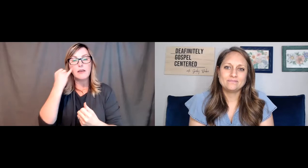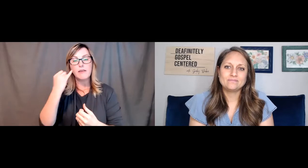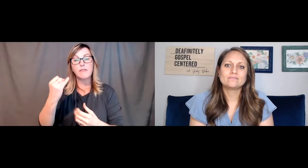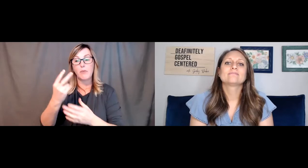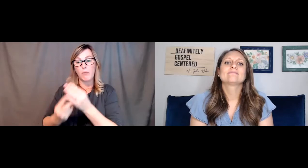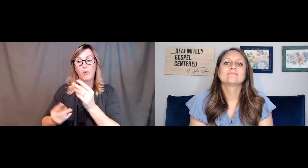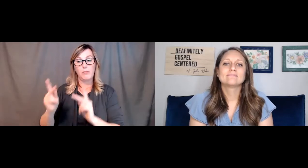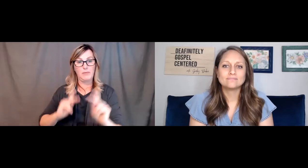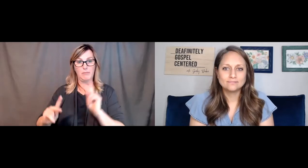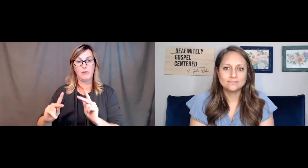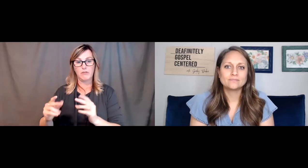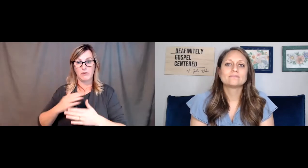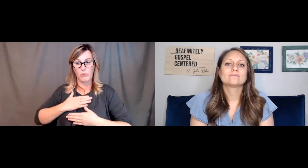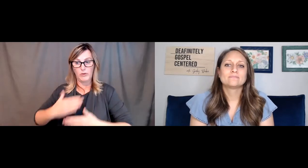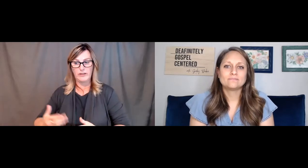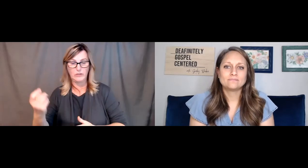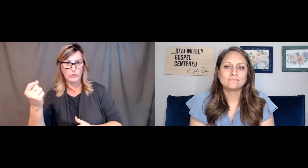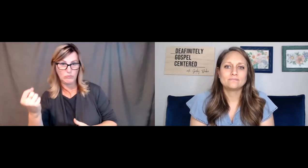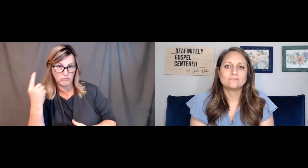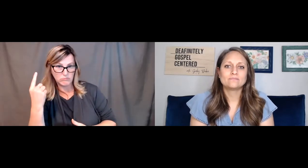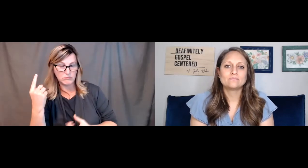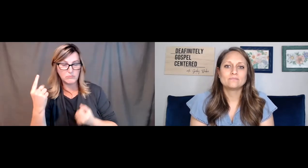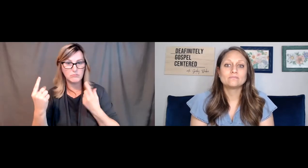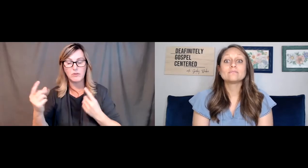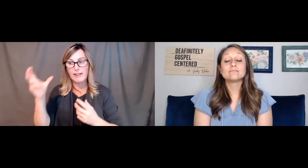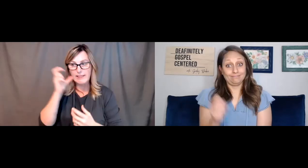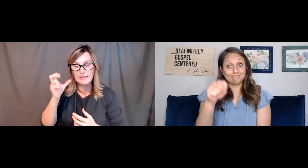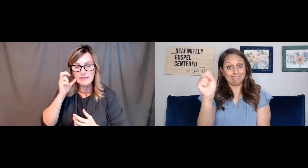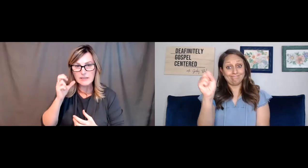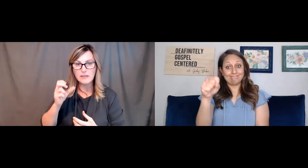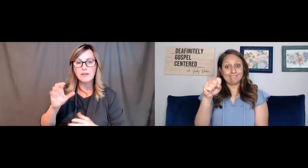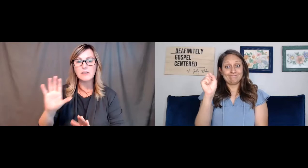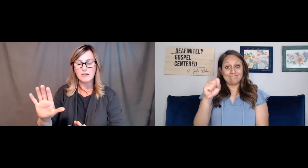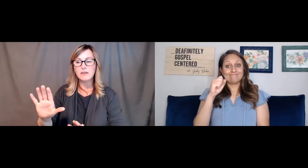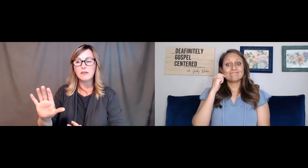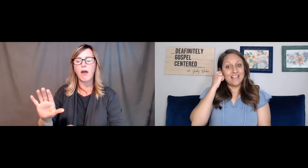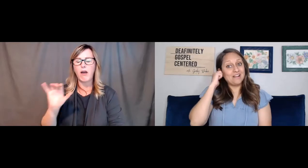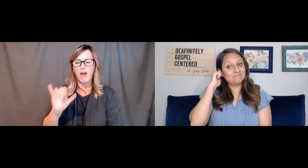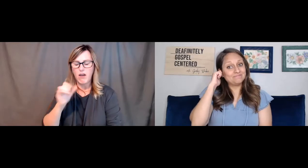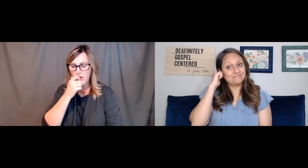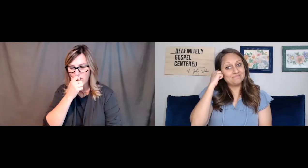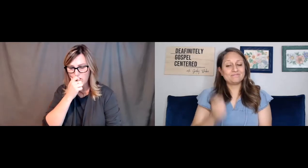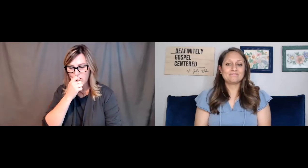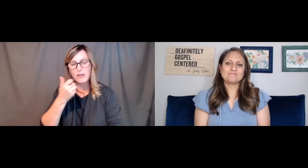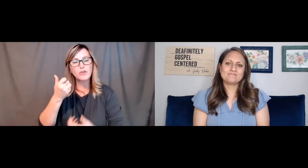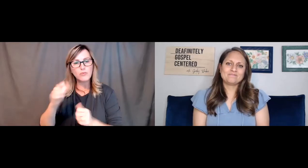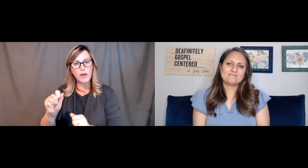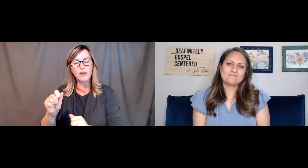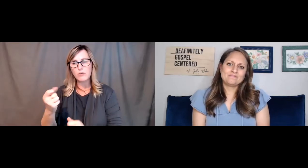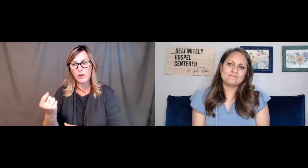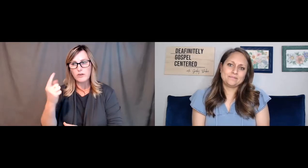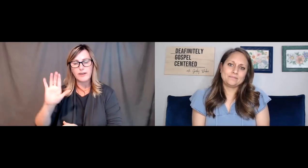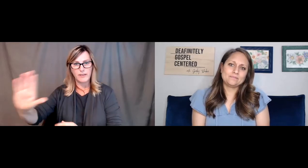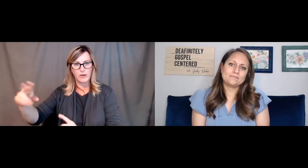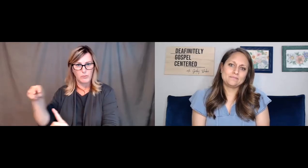Because as you start to become more healthy and heal, it's good to have Yeah, someone you're who's kind of right.